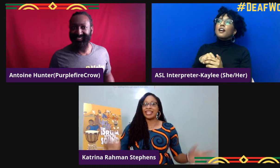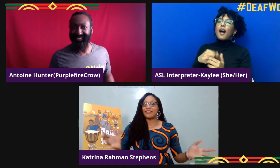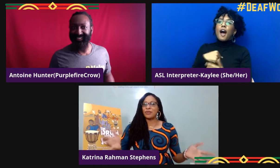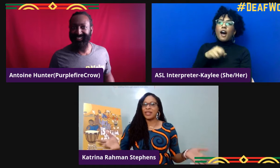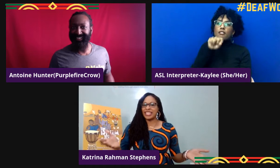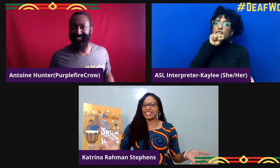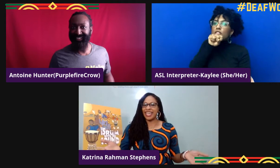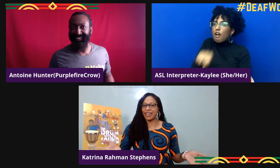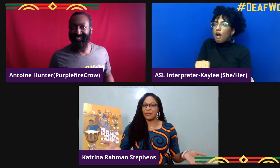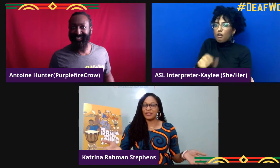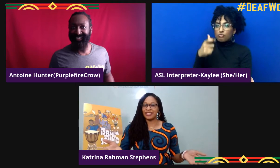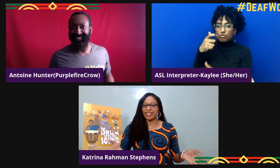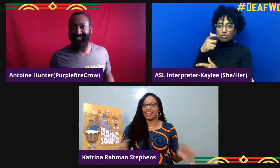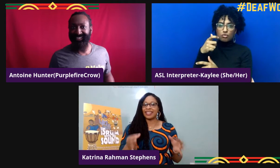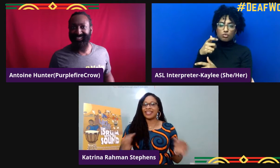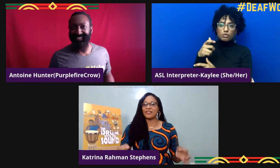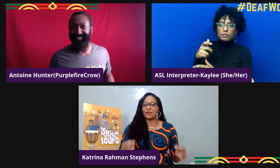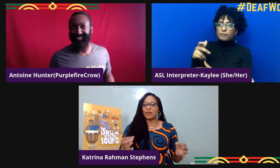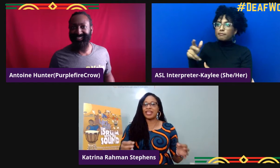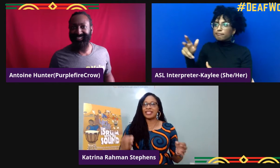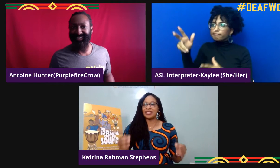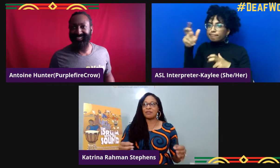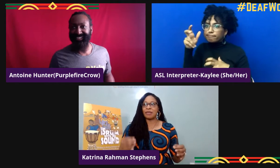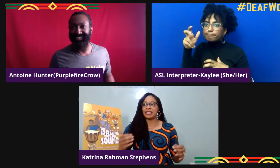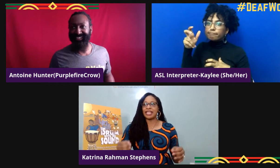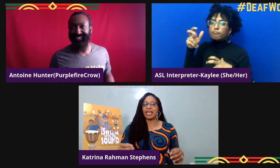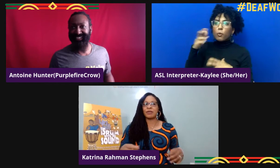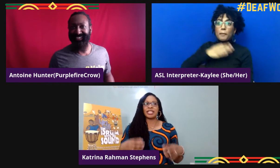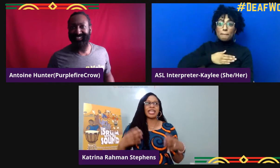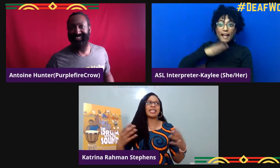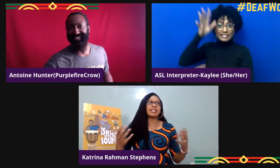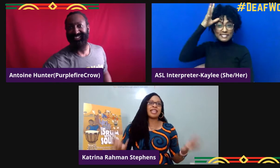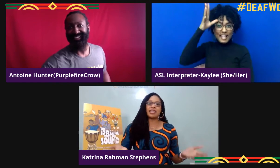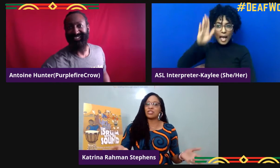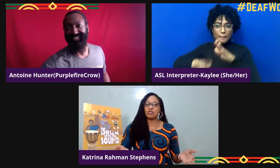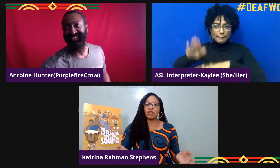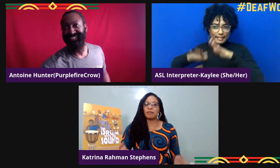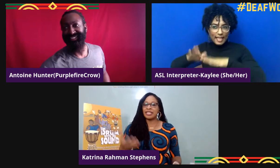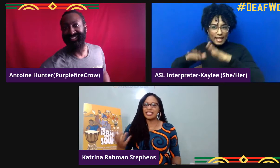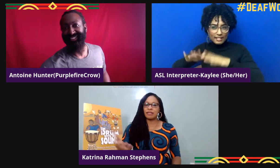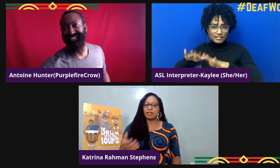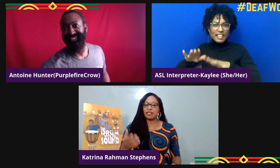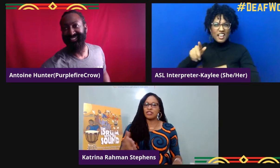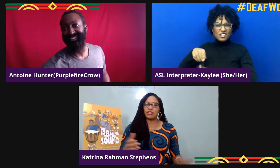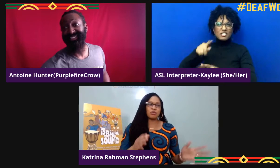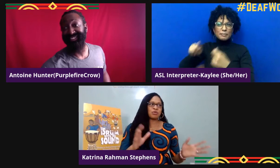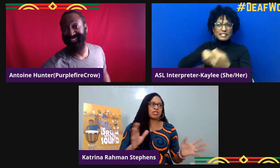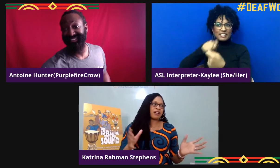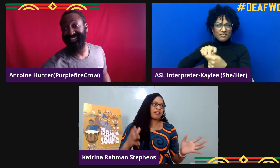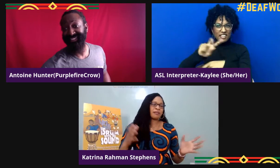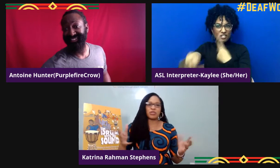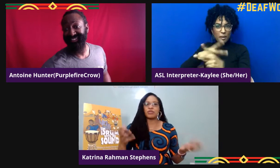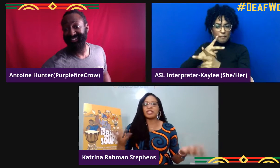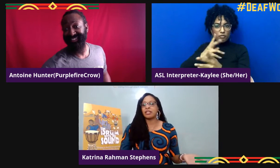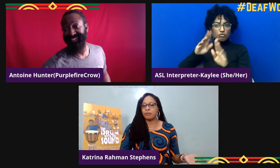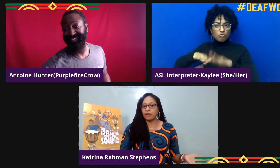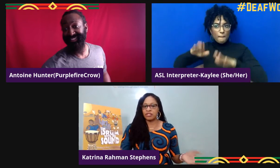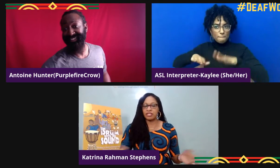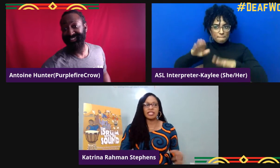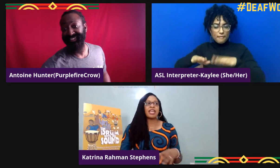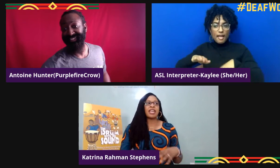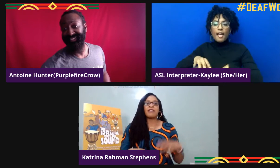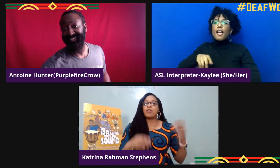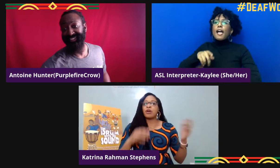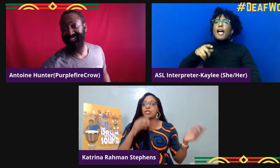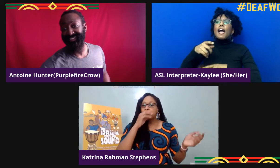I love the way it sounds. I love the way the djembe sounds, and that is the drum that is typically used during